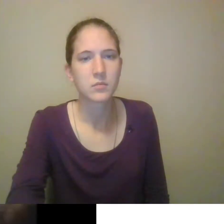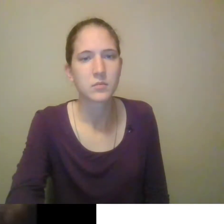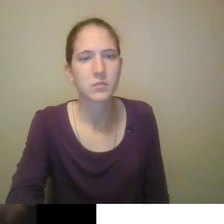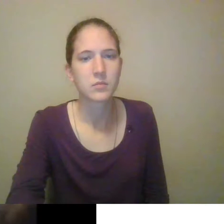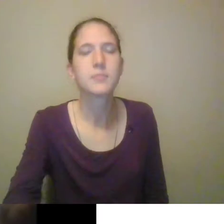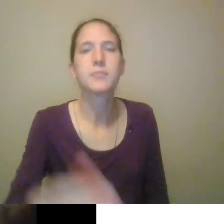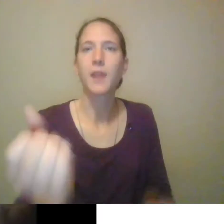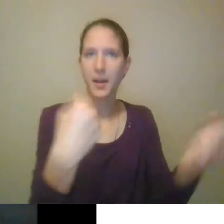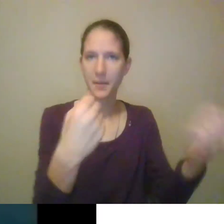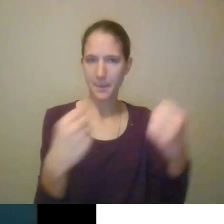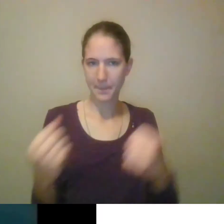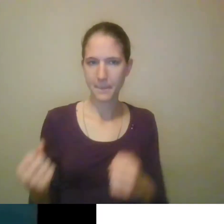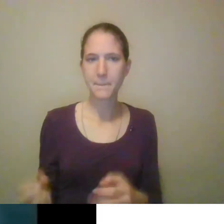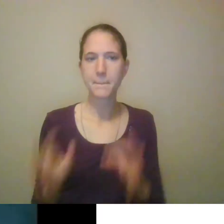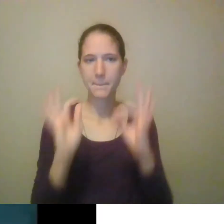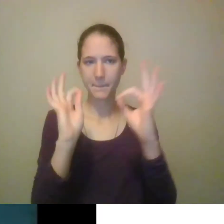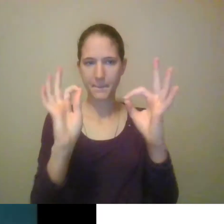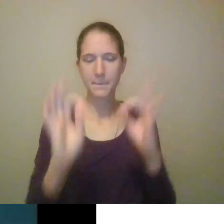Okay.